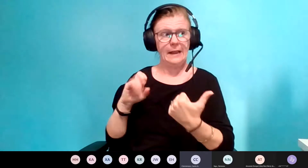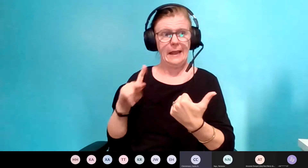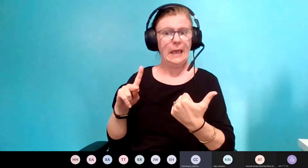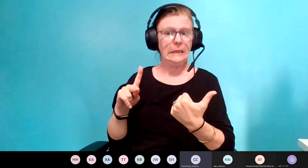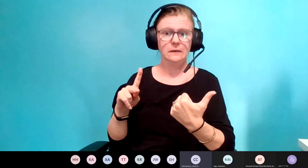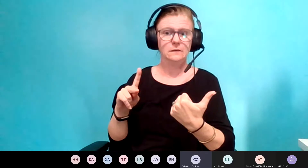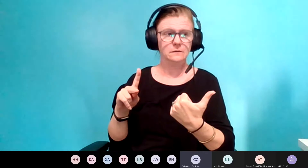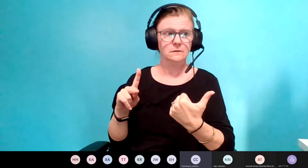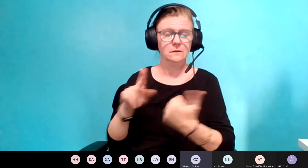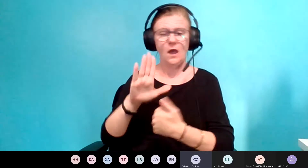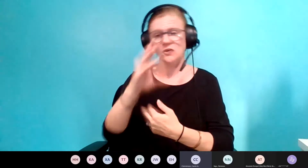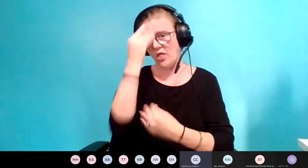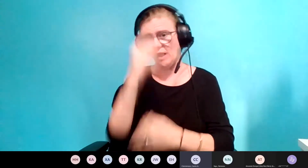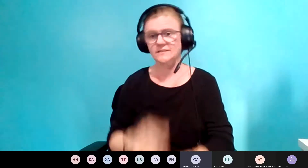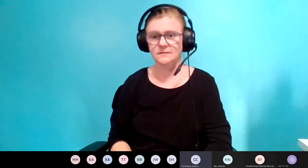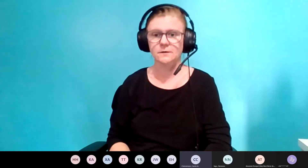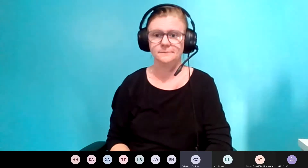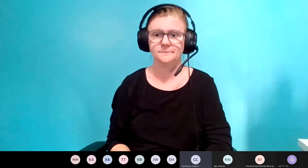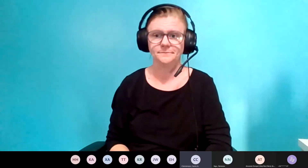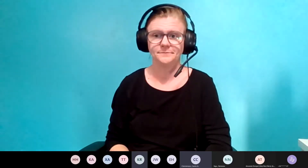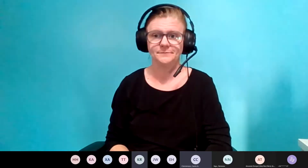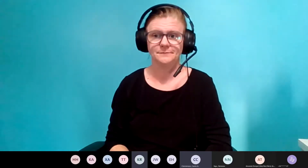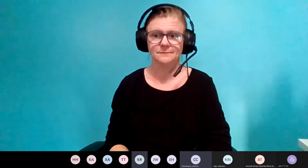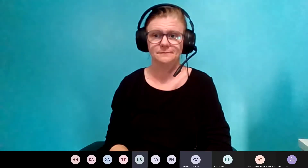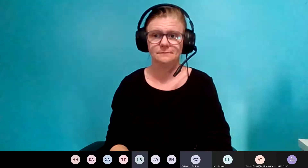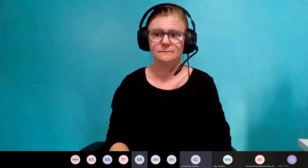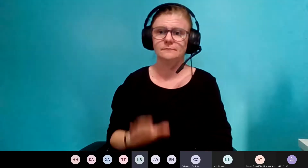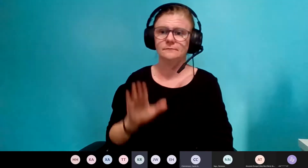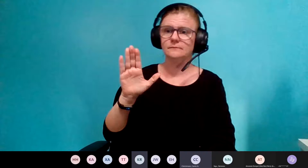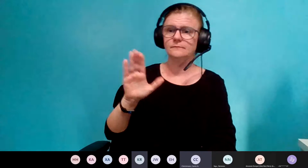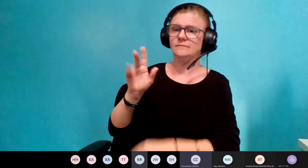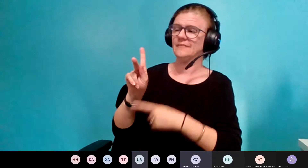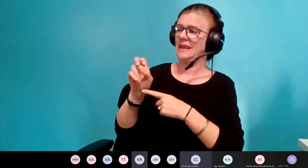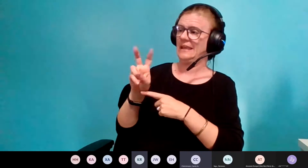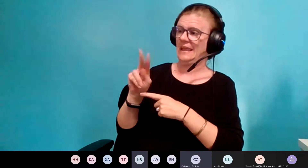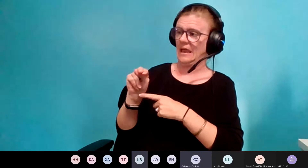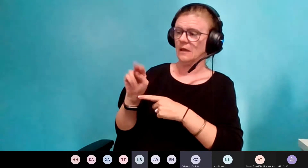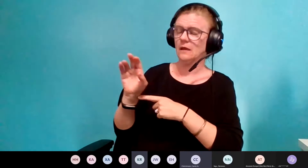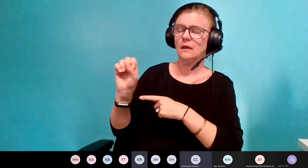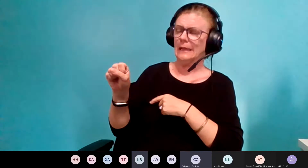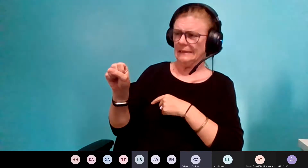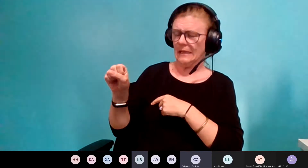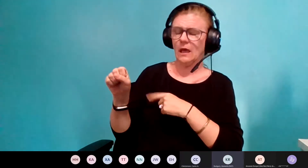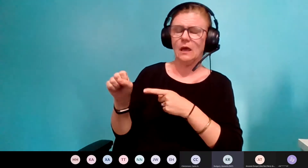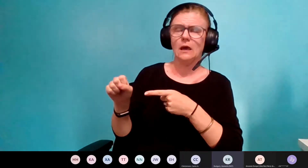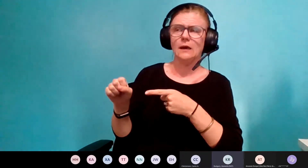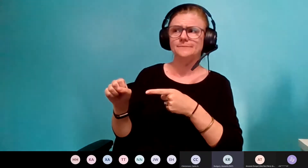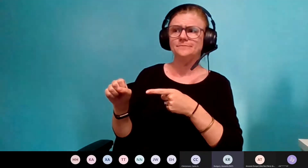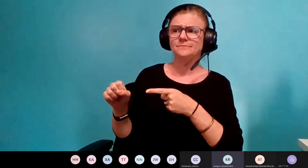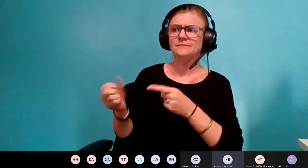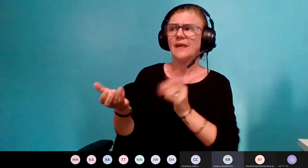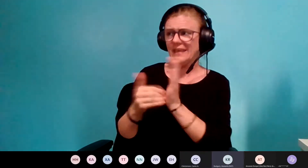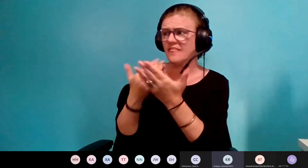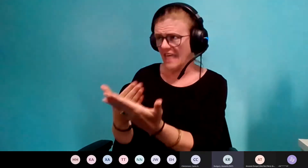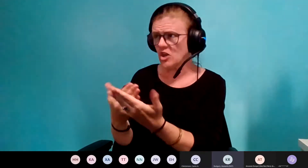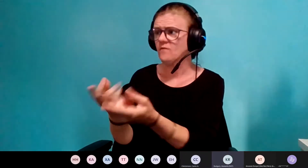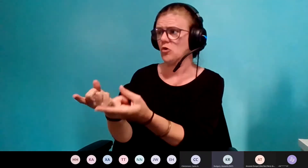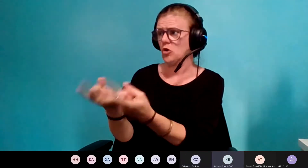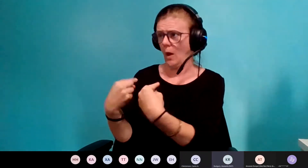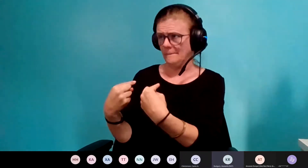your thoughts. Yeah, and Carrie, this is Ken. I want to thank you for